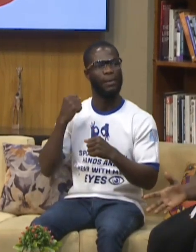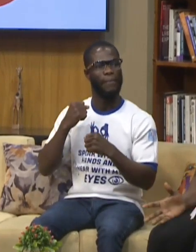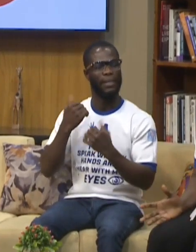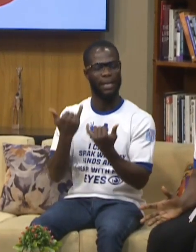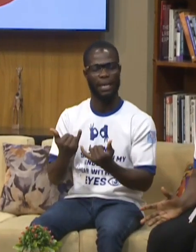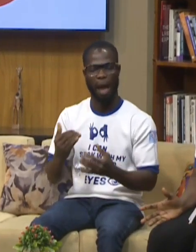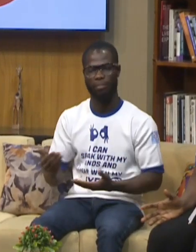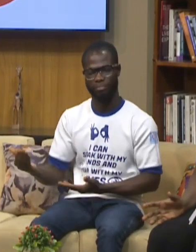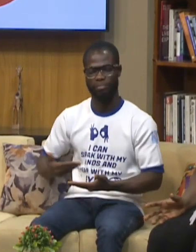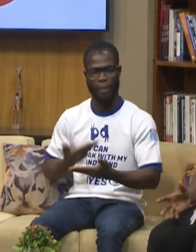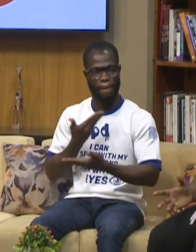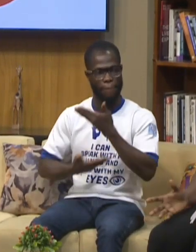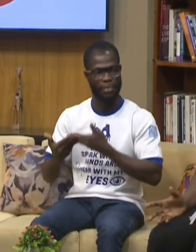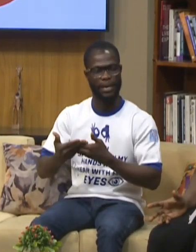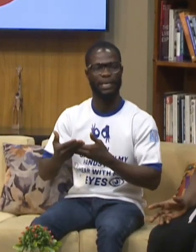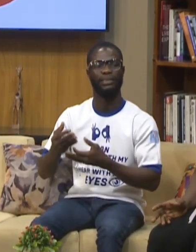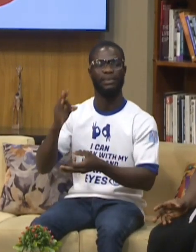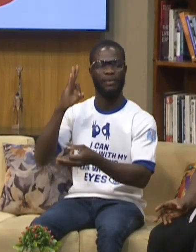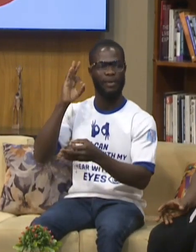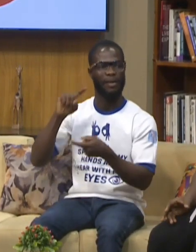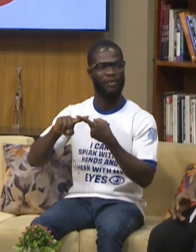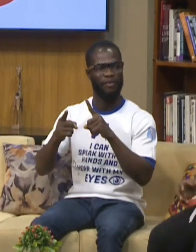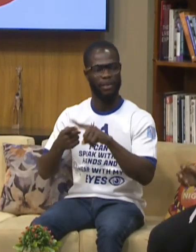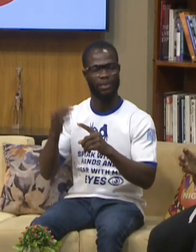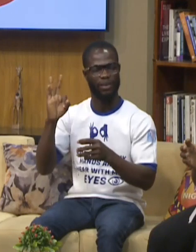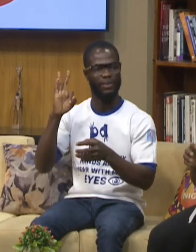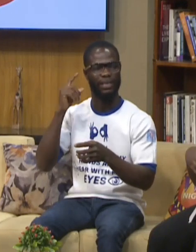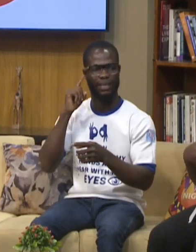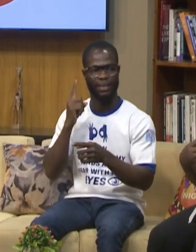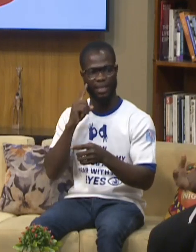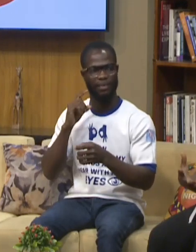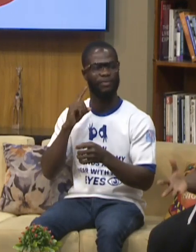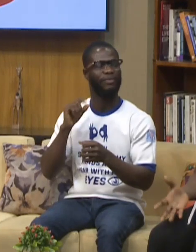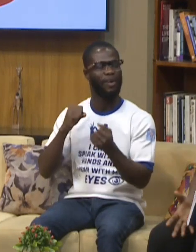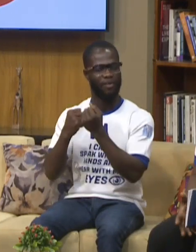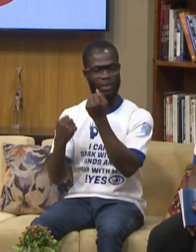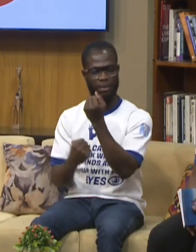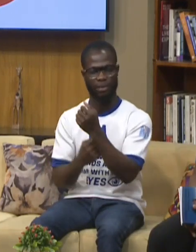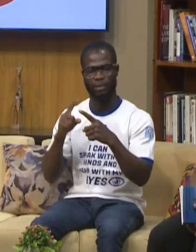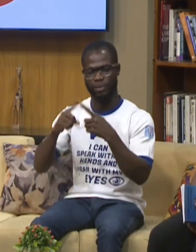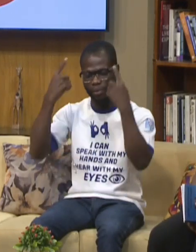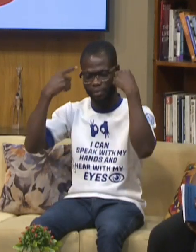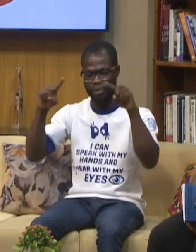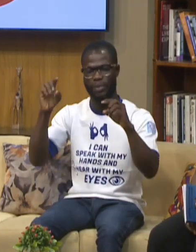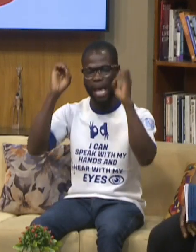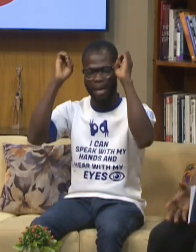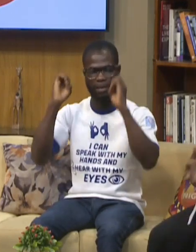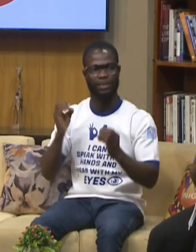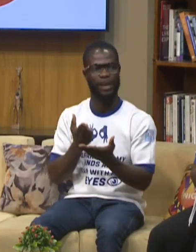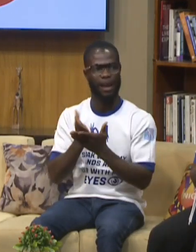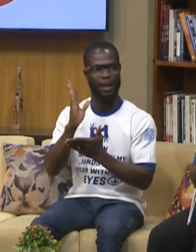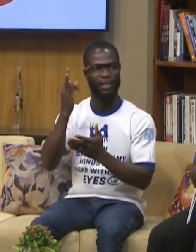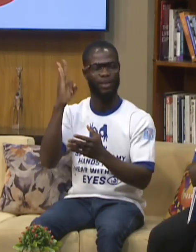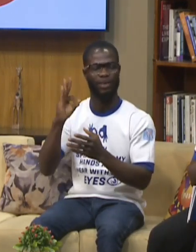bridging communication gap with sign language and also to promote educational rights of deaf children. Because